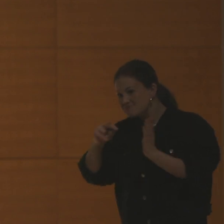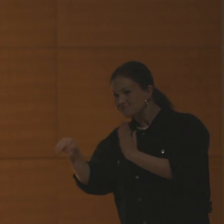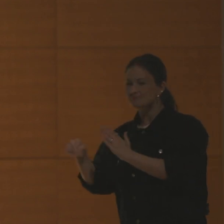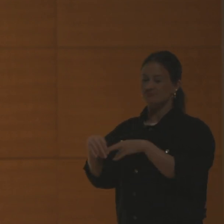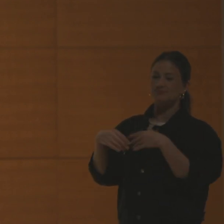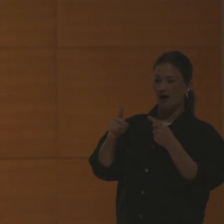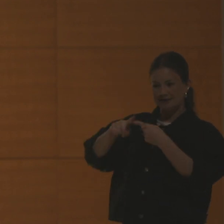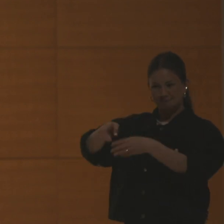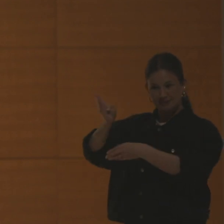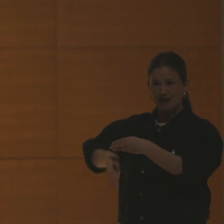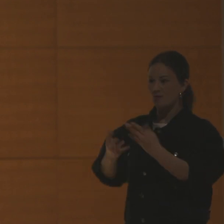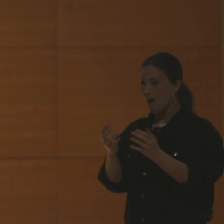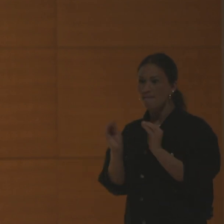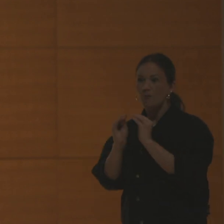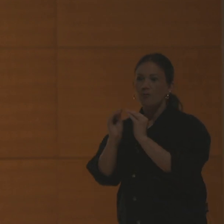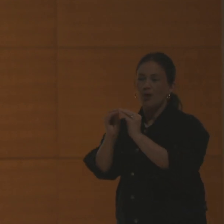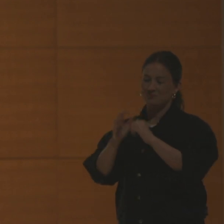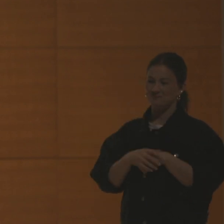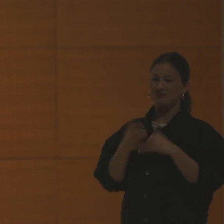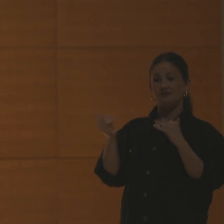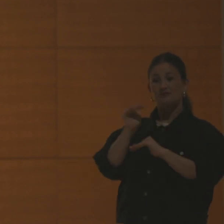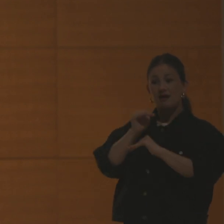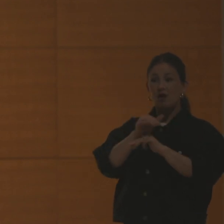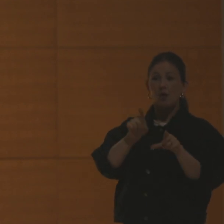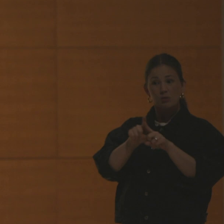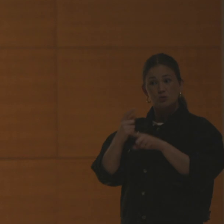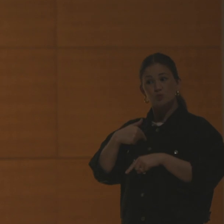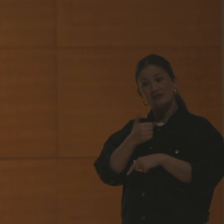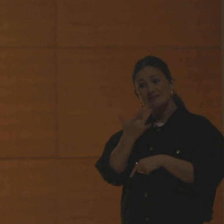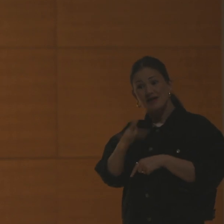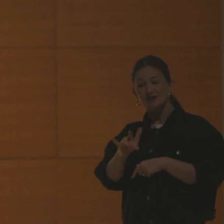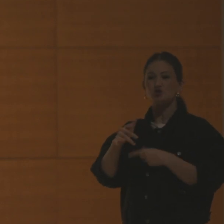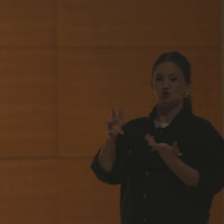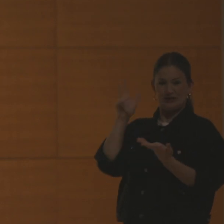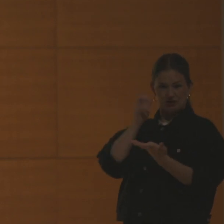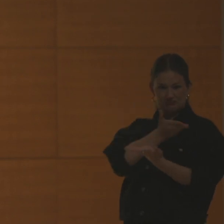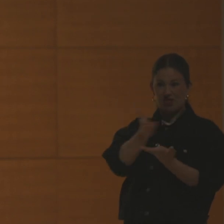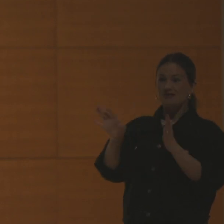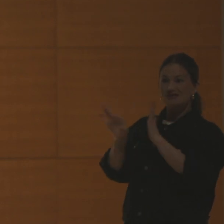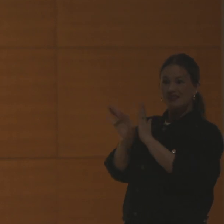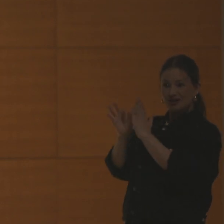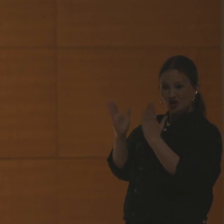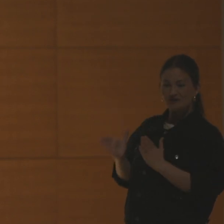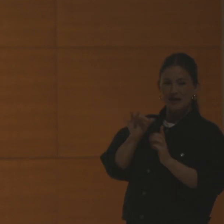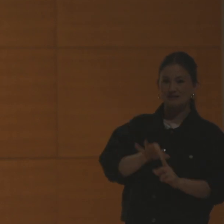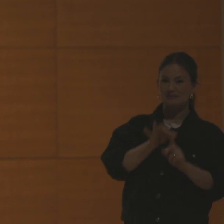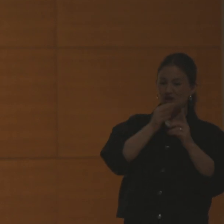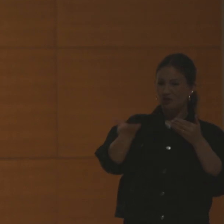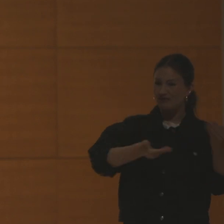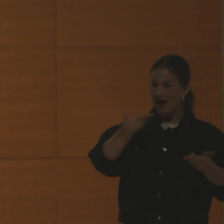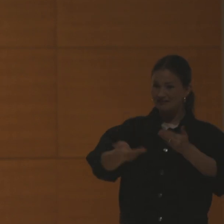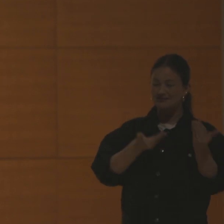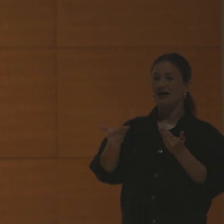poems come to an end. Tonight, we also have the pleasure of hearing our selectors and special guests introduce our honorees,